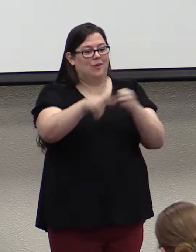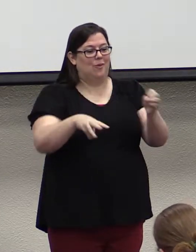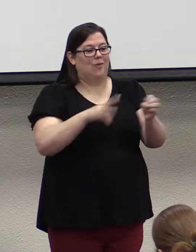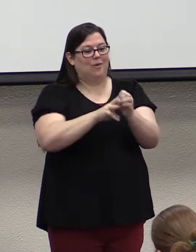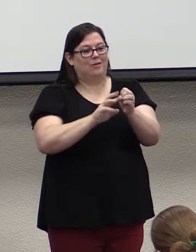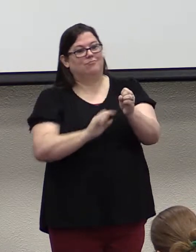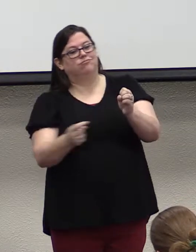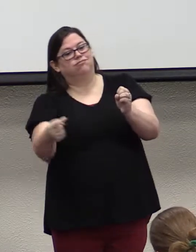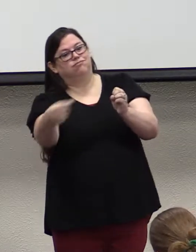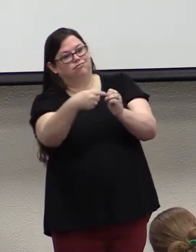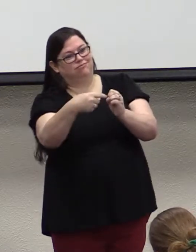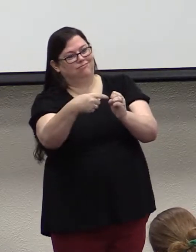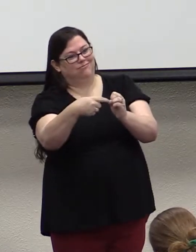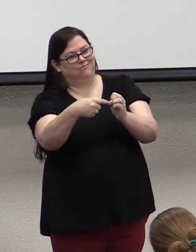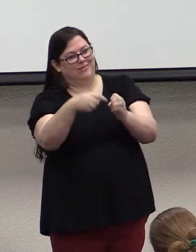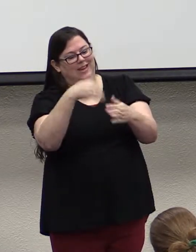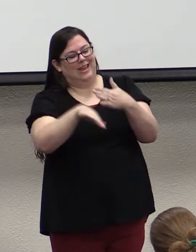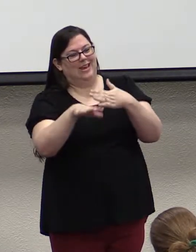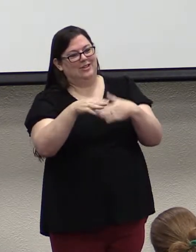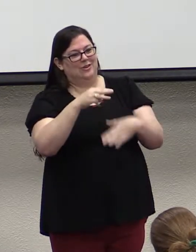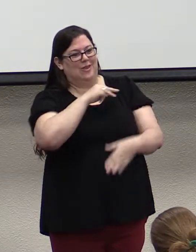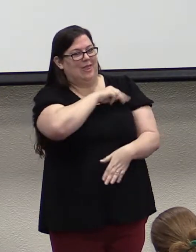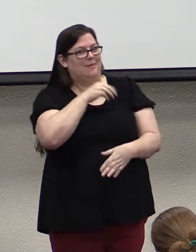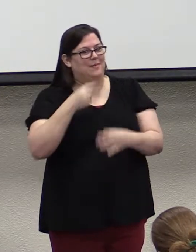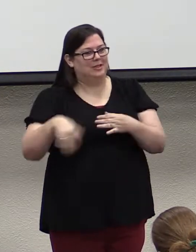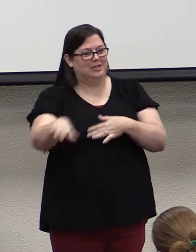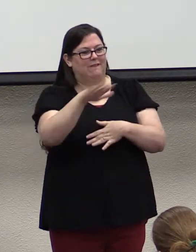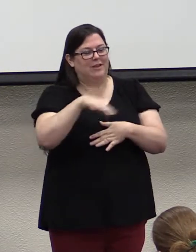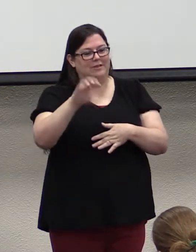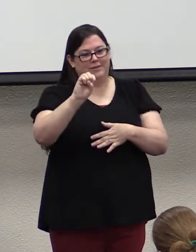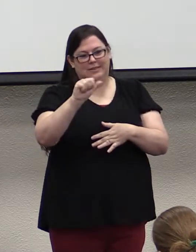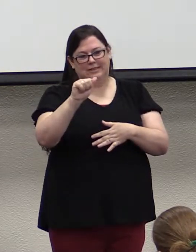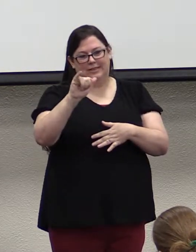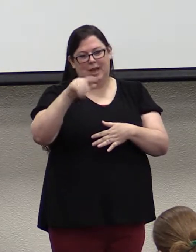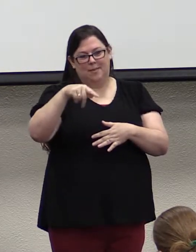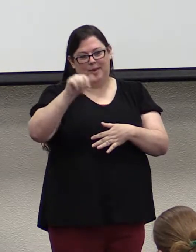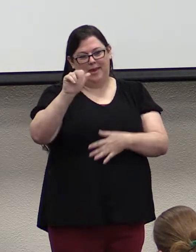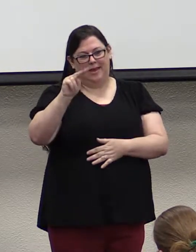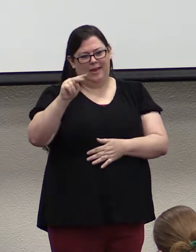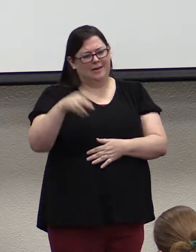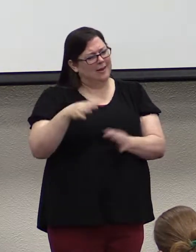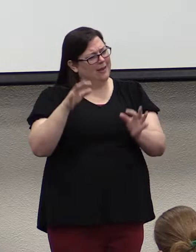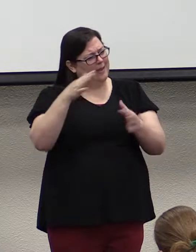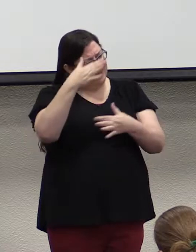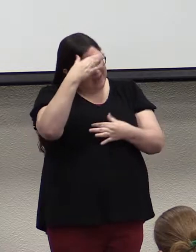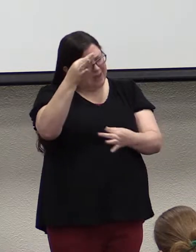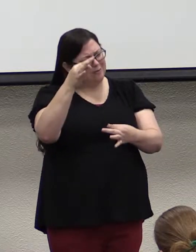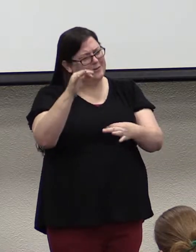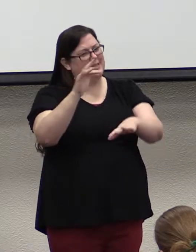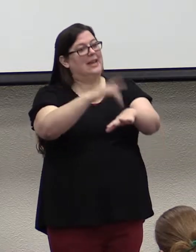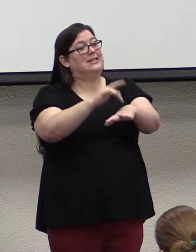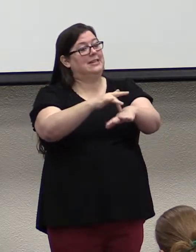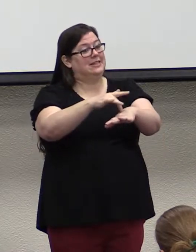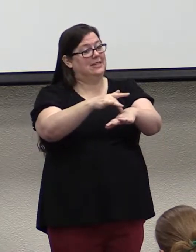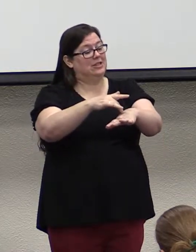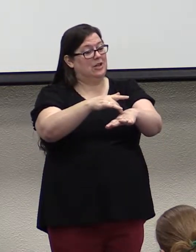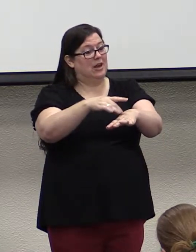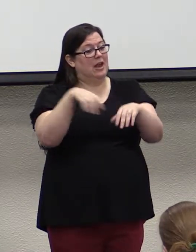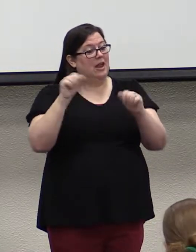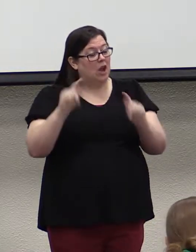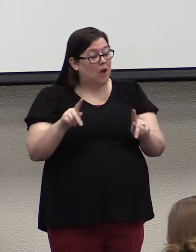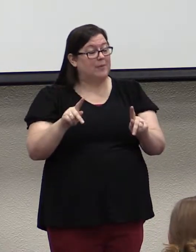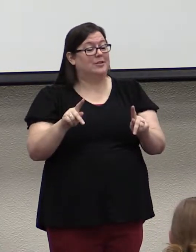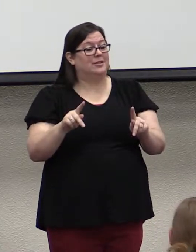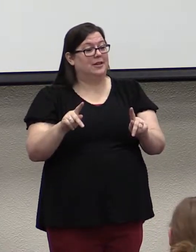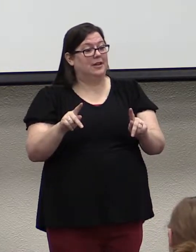and enter the mission field of Saipan. What an interesting destination as well as an opportunity, and I pray